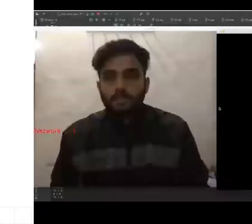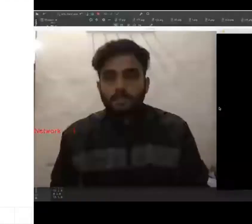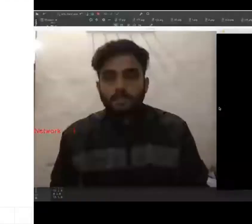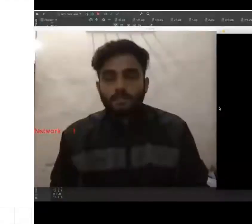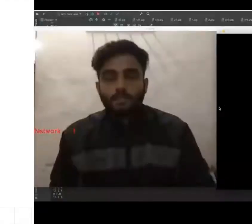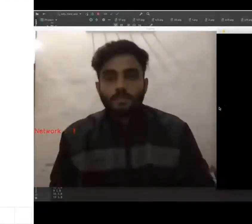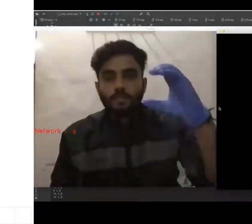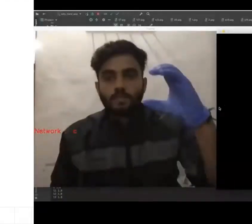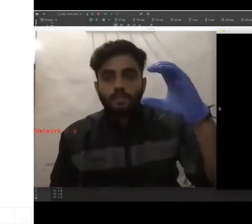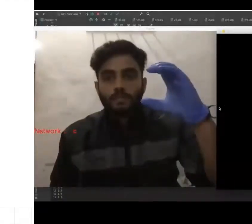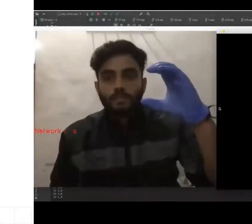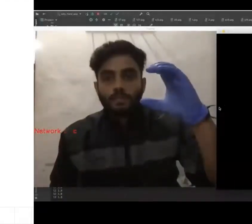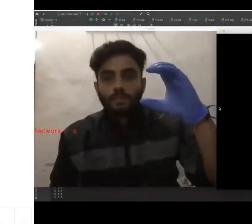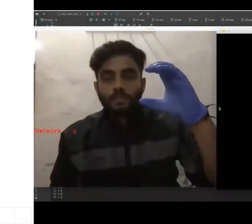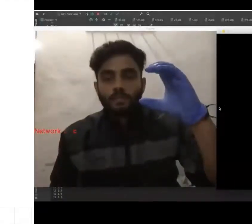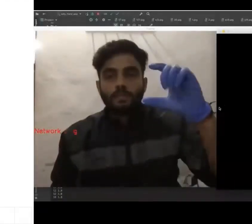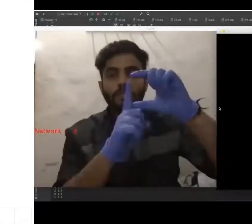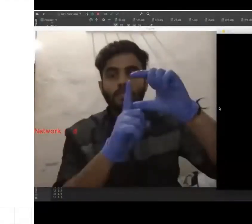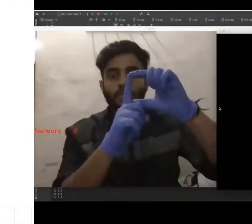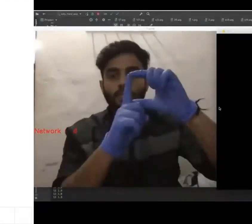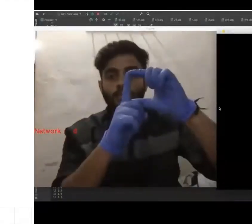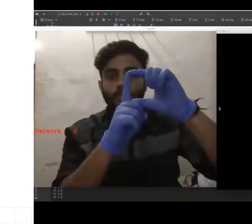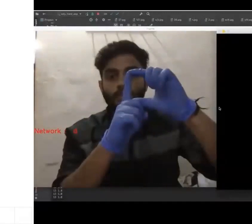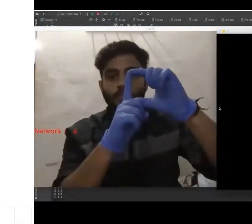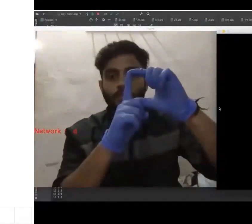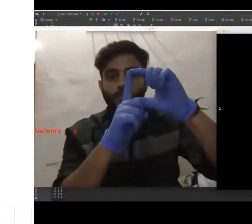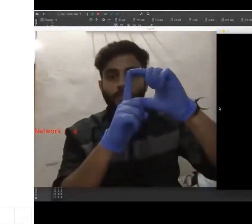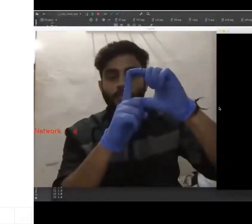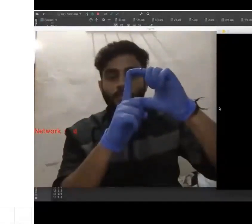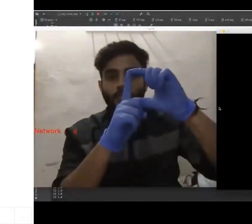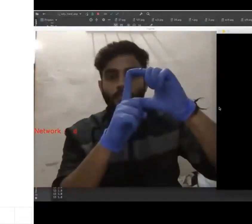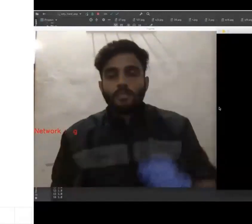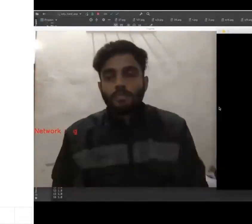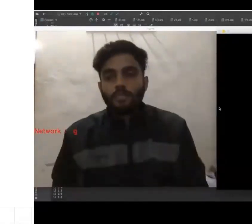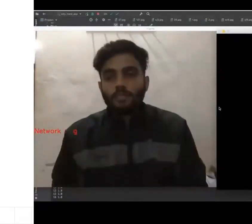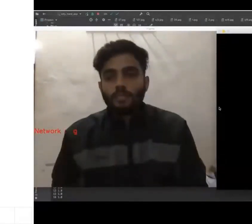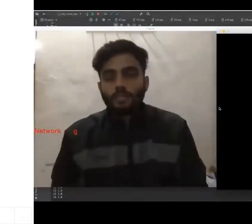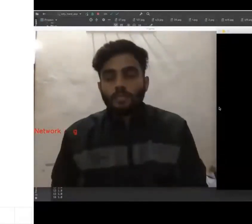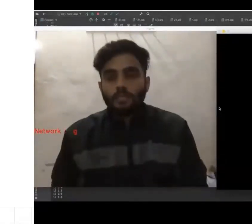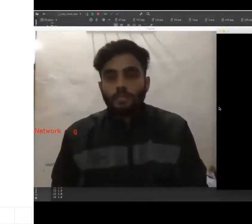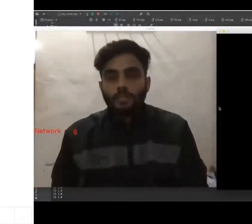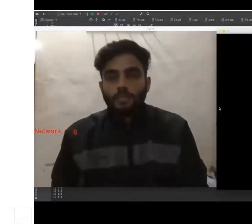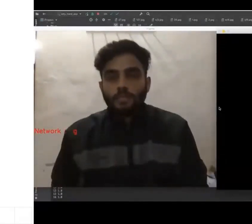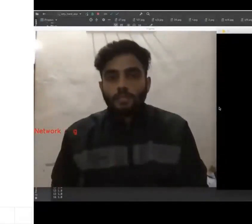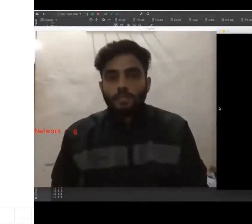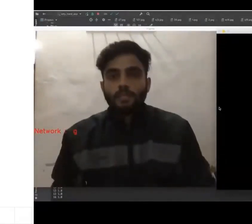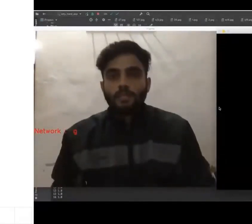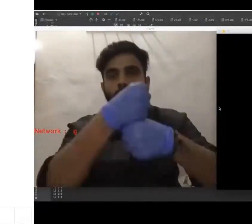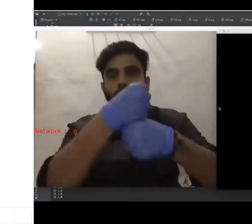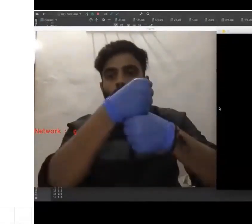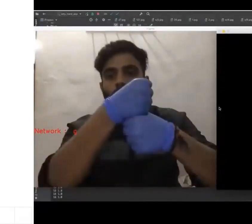very promising. So I used image processing and integrated that with machine learning. to come up with an